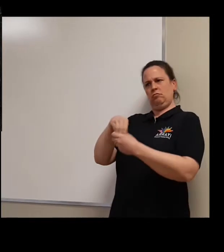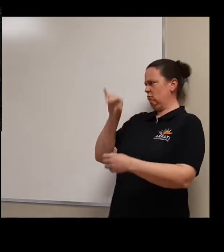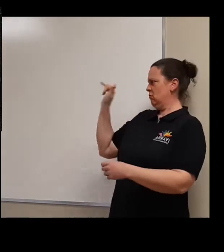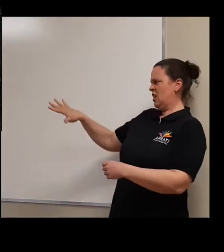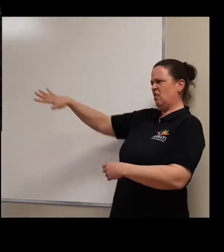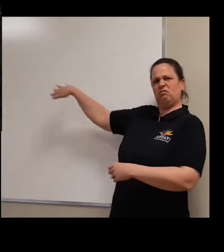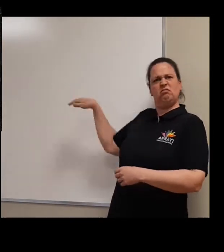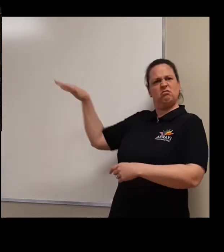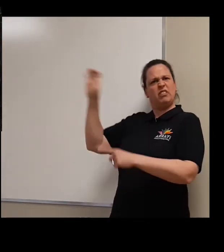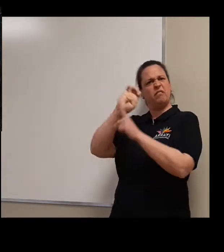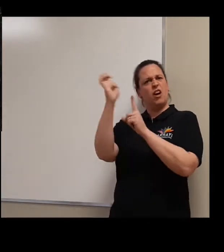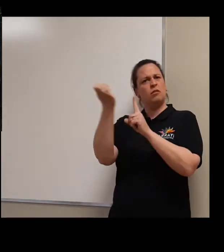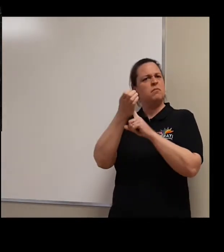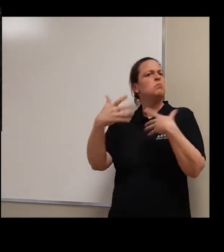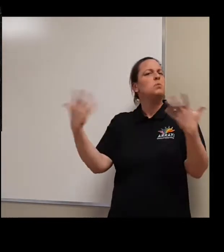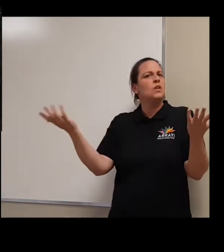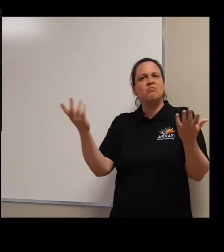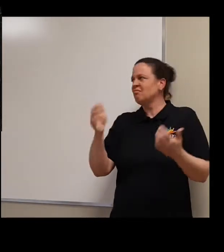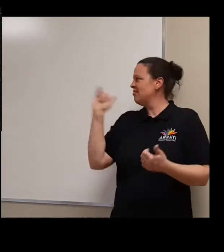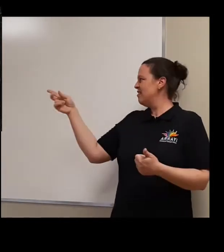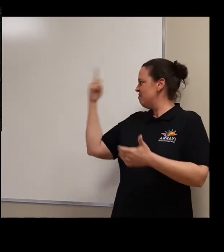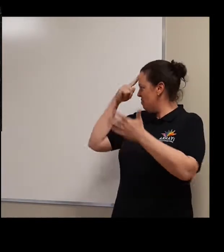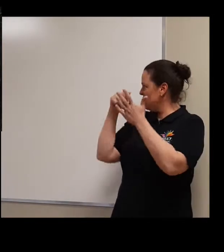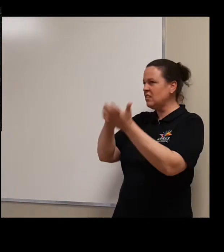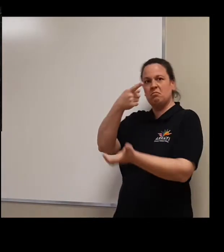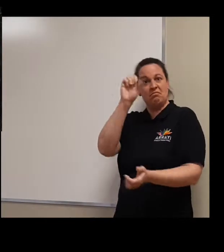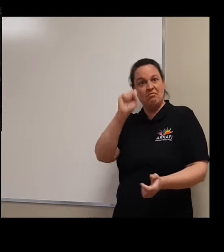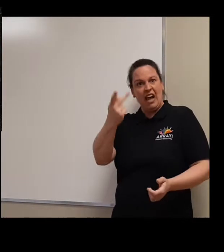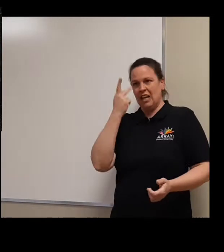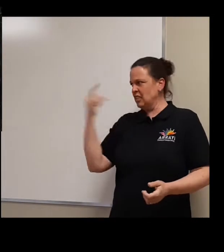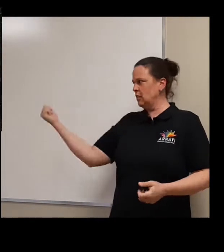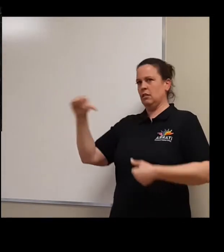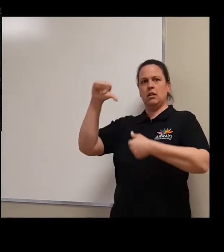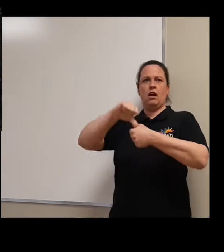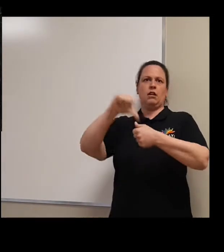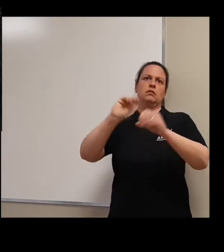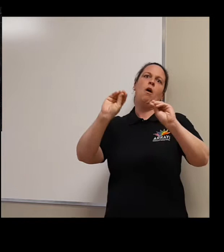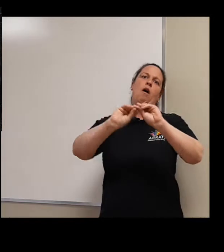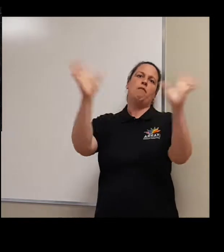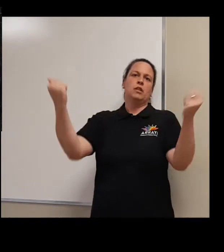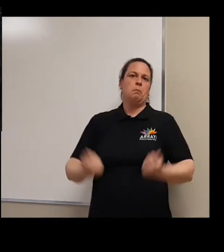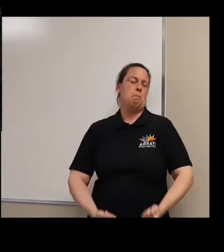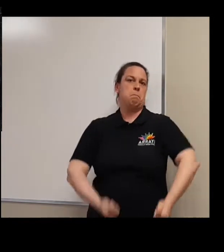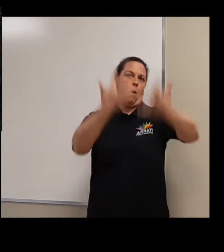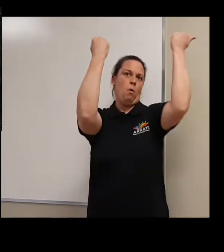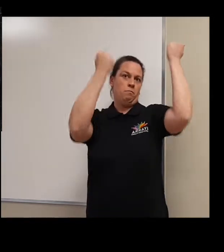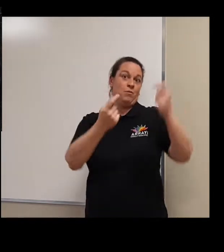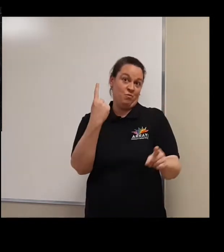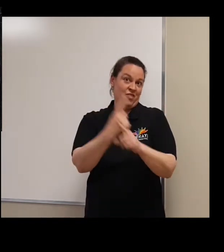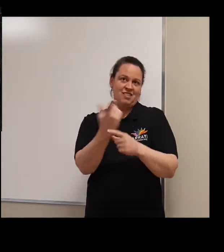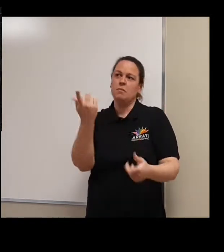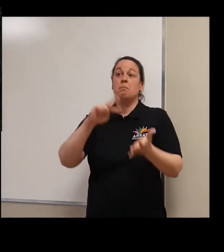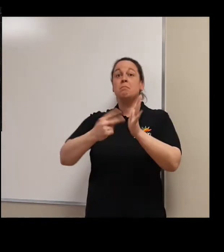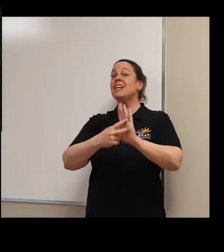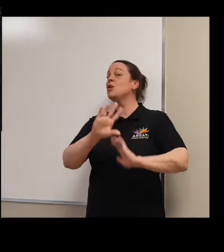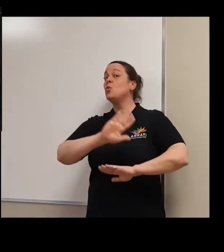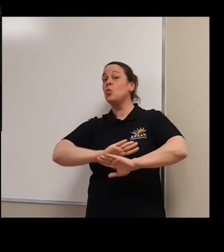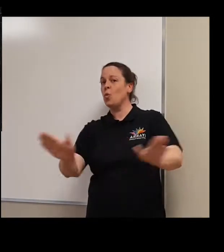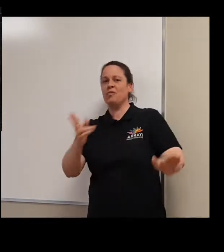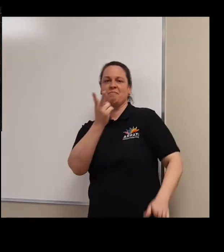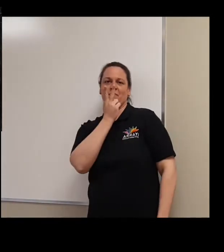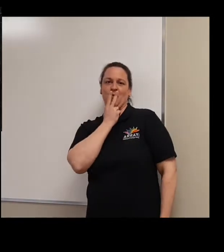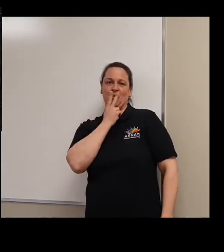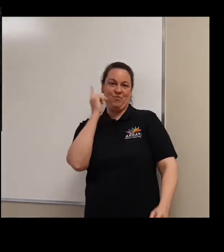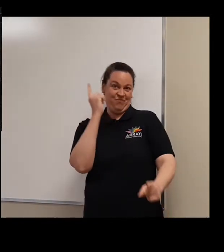For instance, gasoline. It's very flammable, so that would mean don't smoke near the gasoline.